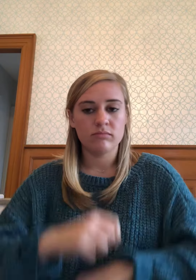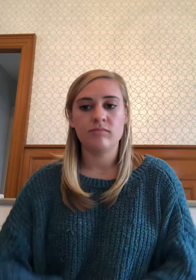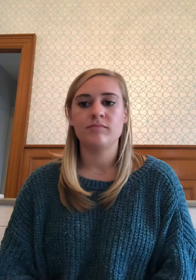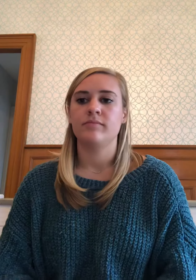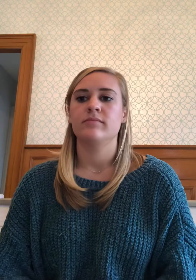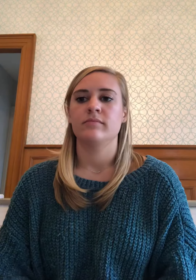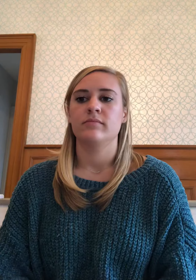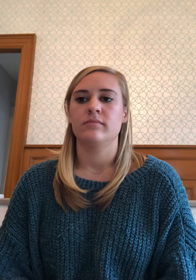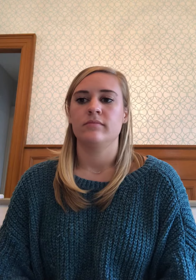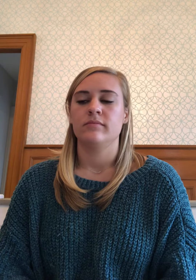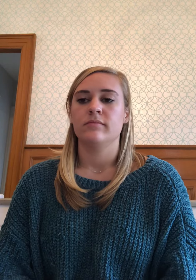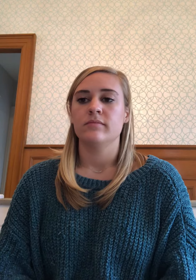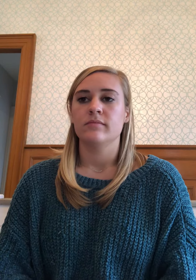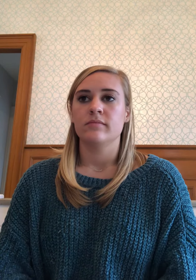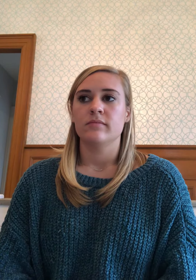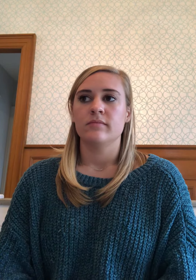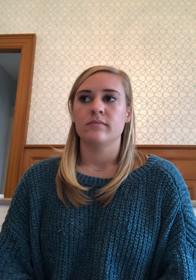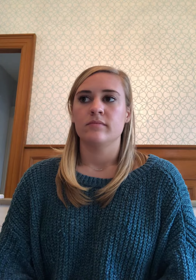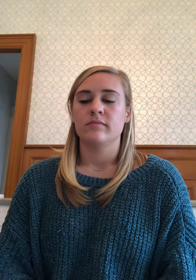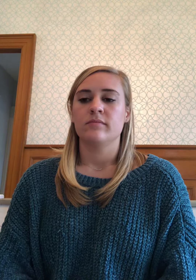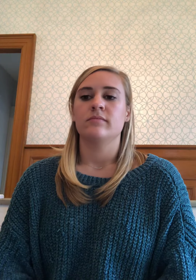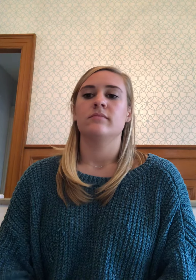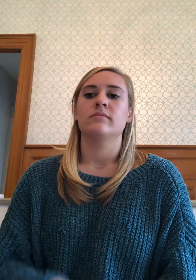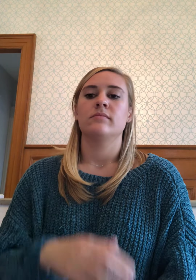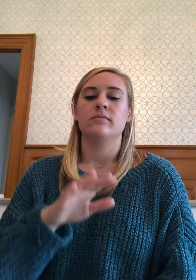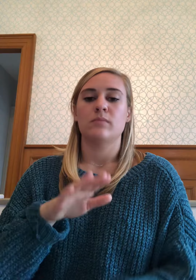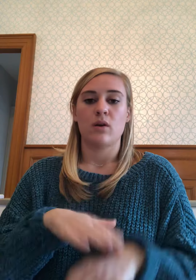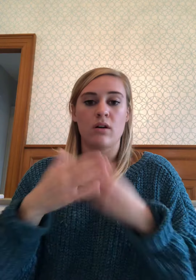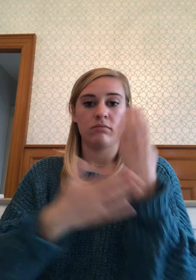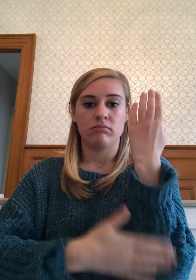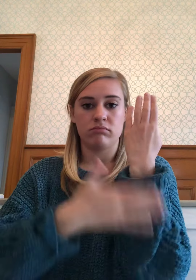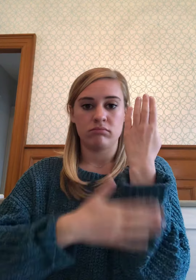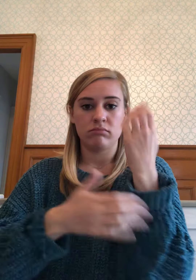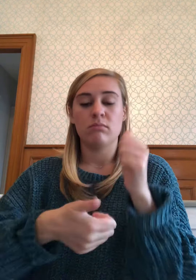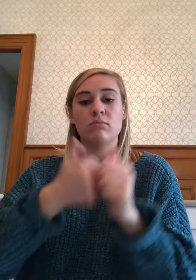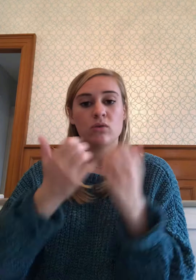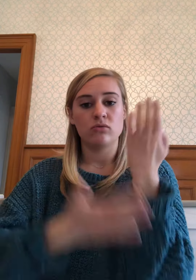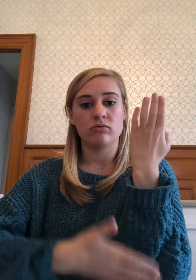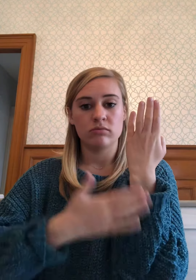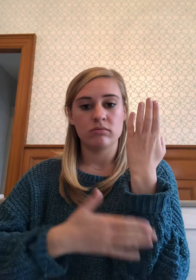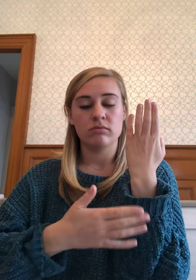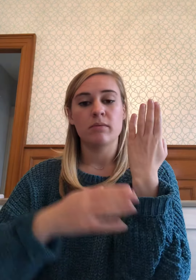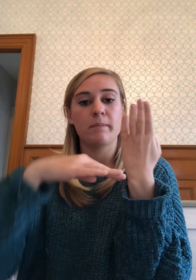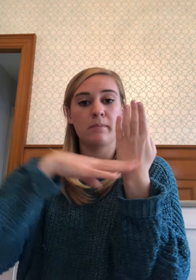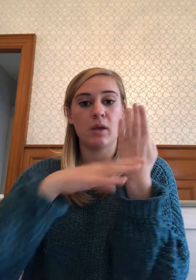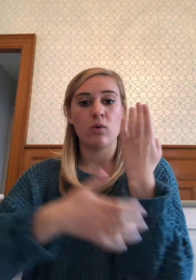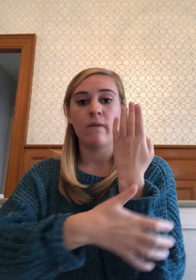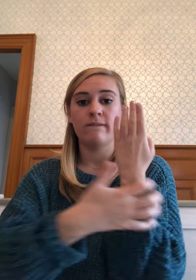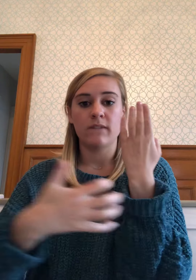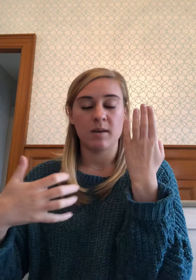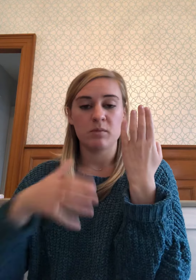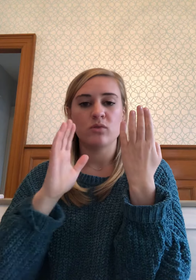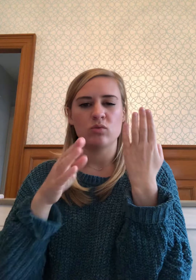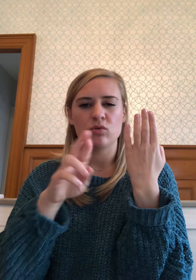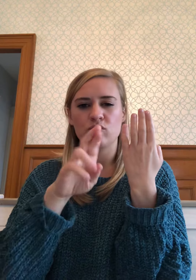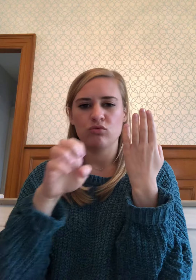On the level of the surface of the root, most of the surface of the root, periodontal fibers will rearrange